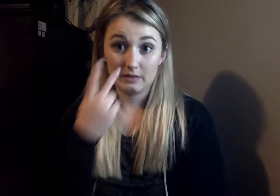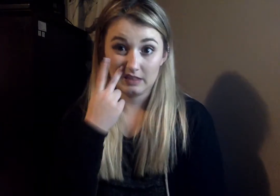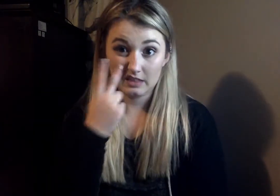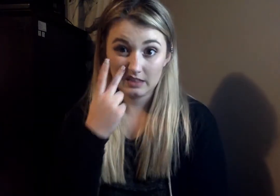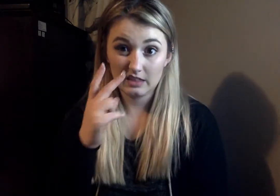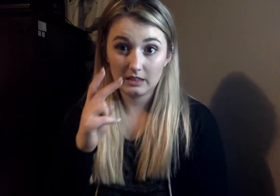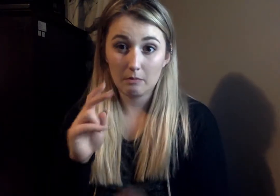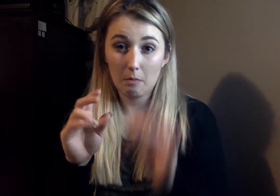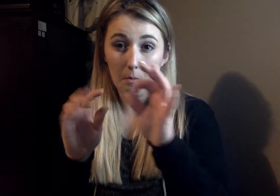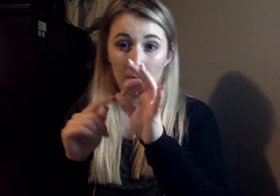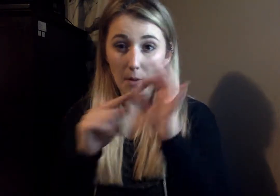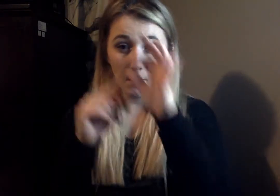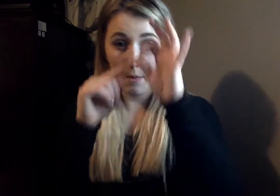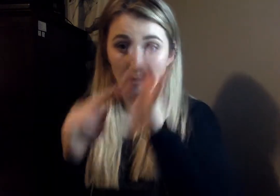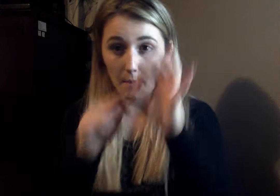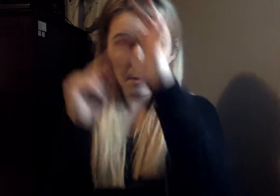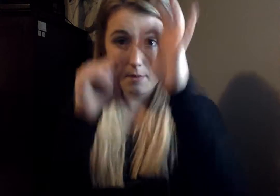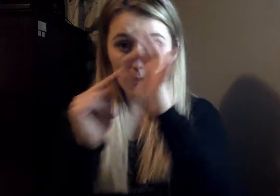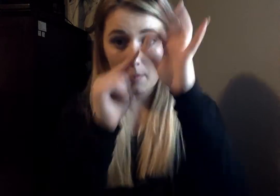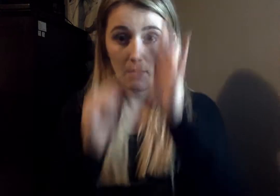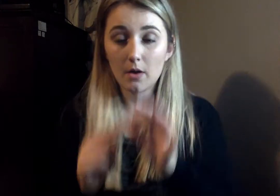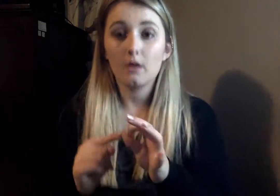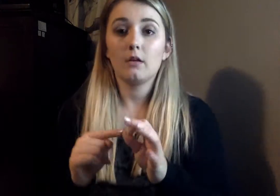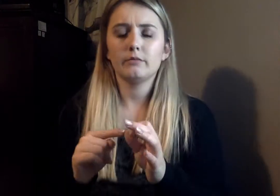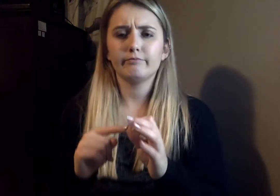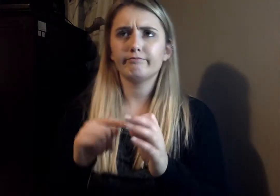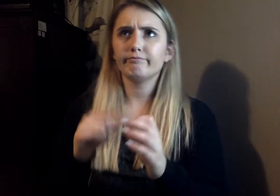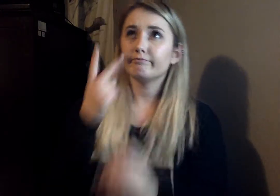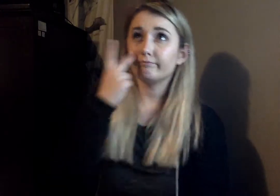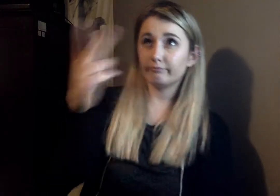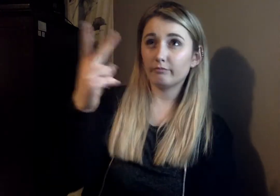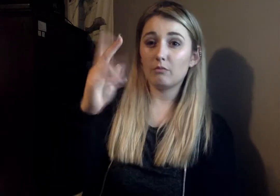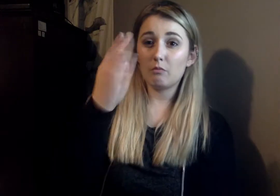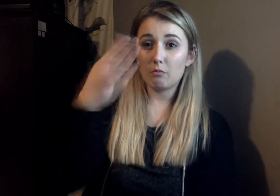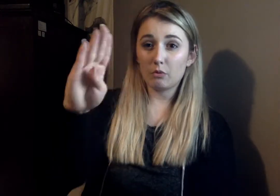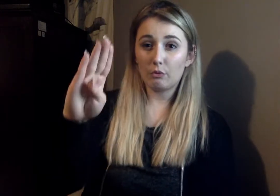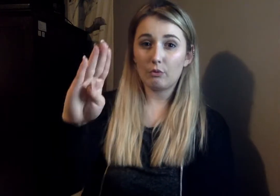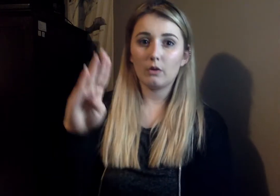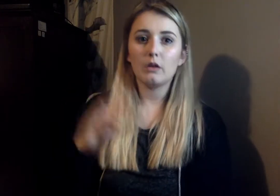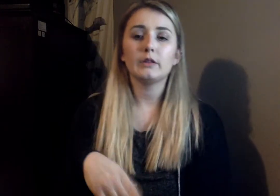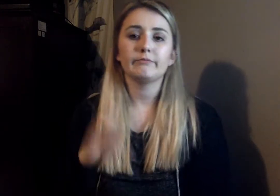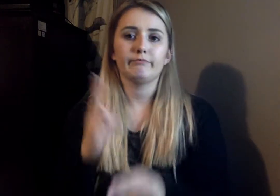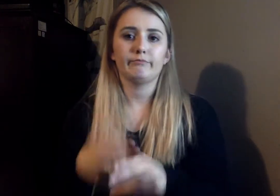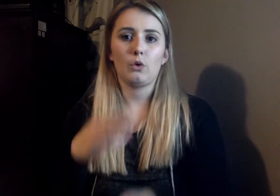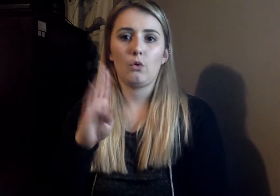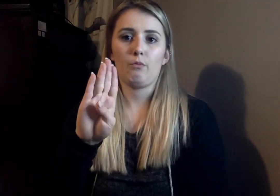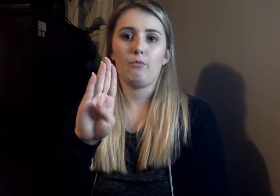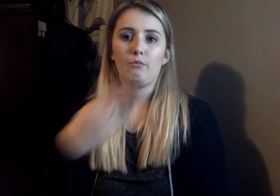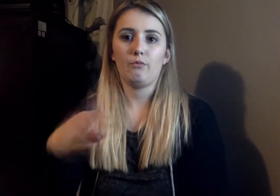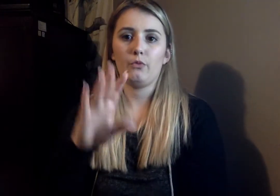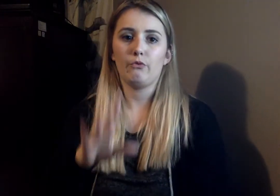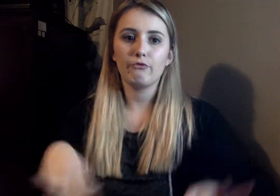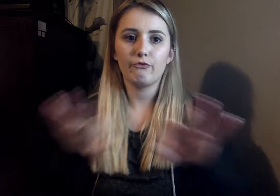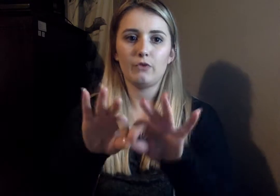when looking at a bright blue sky, you've experienced what is known as the blue field entoptic phenomenon. In